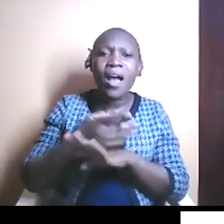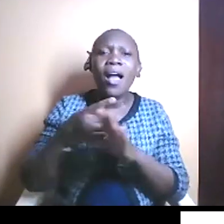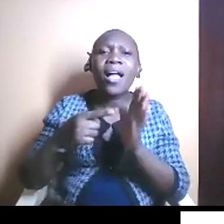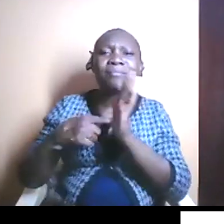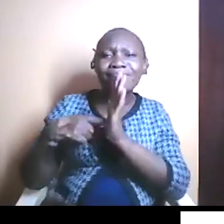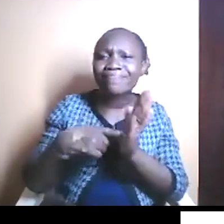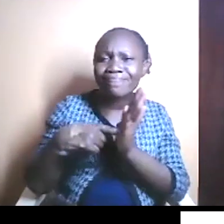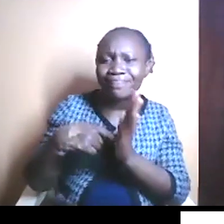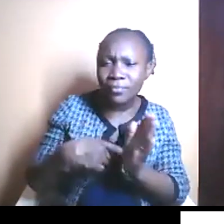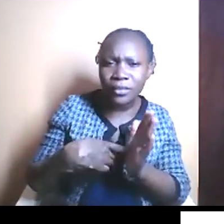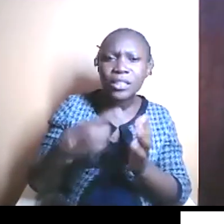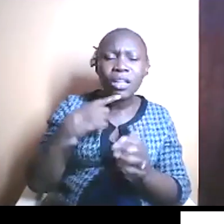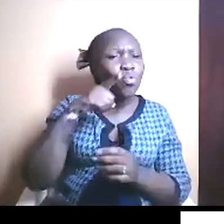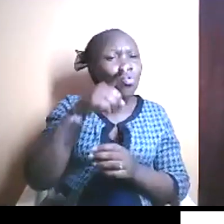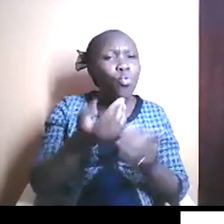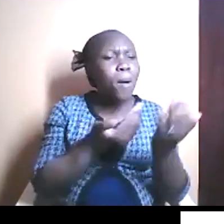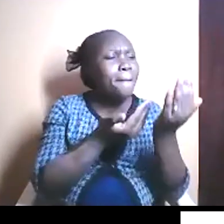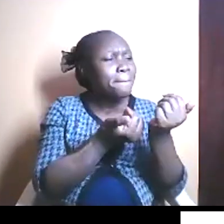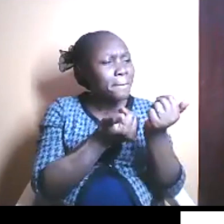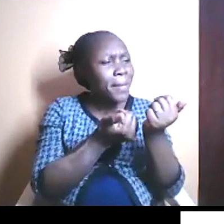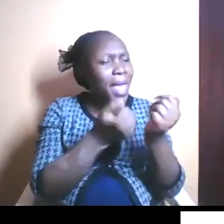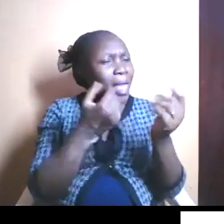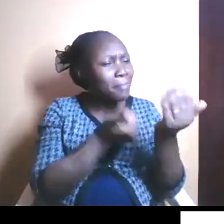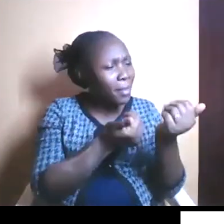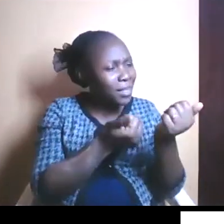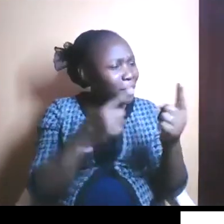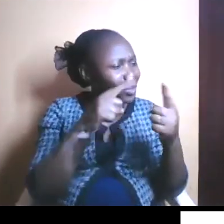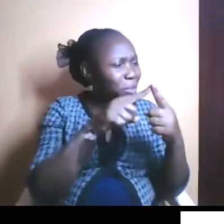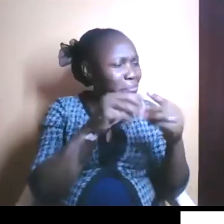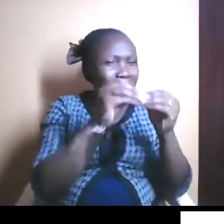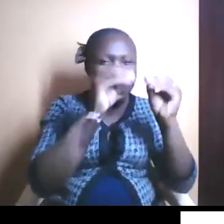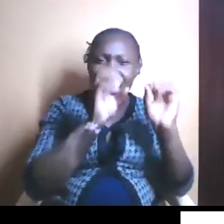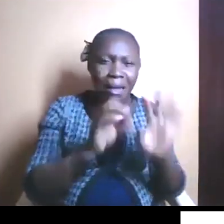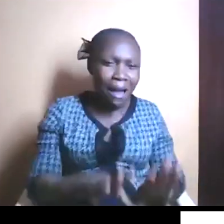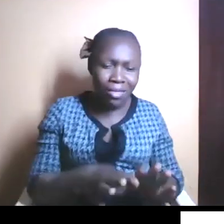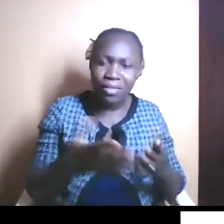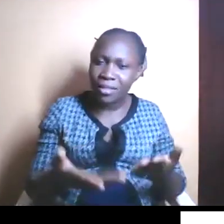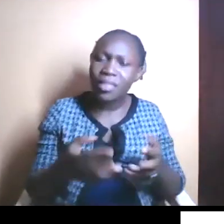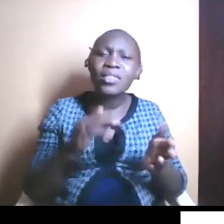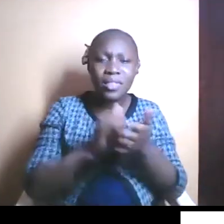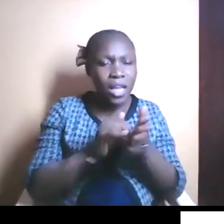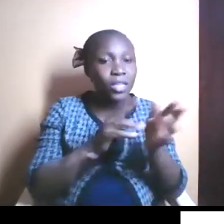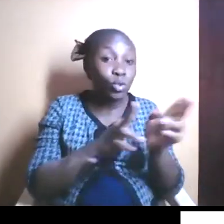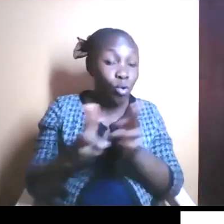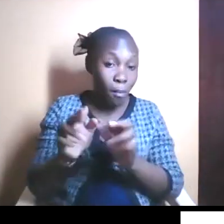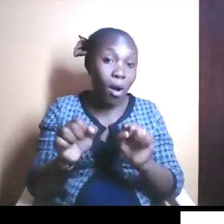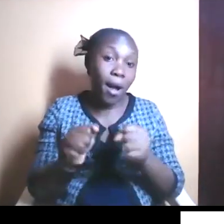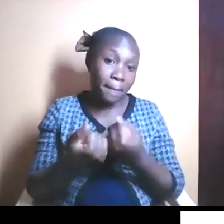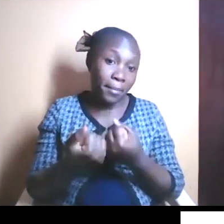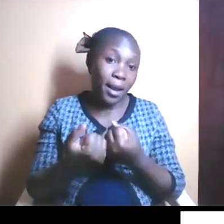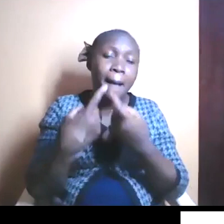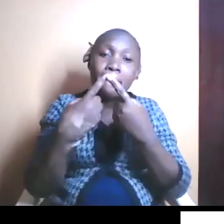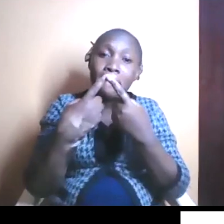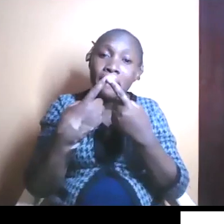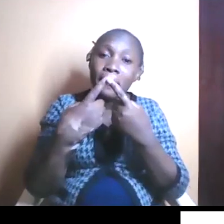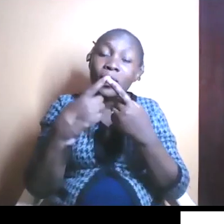meeting expectations, you are such a failure. That is called gaslighting. And it's very common in our workplaces. It's more common than you